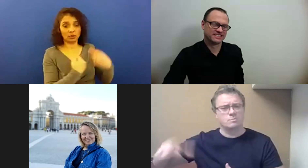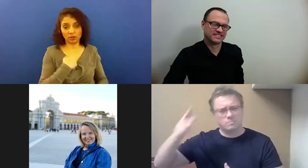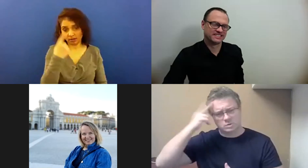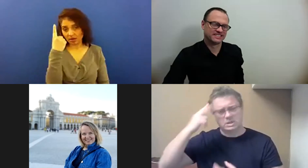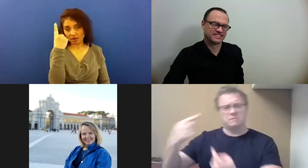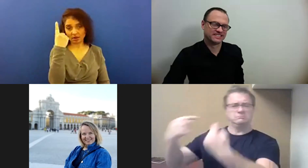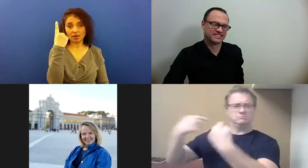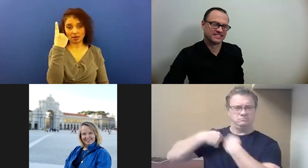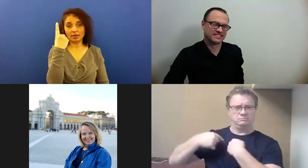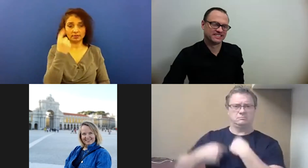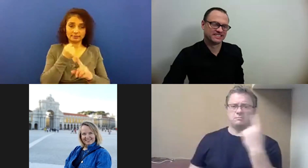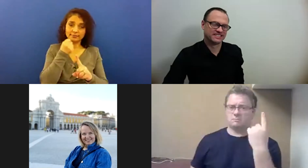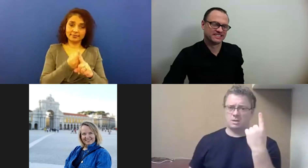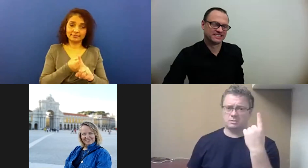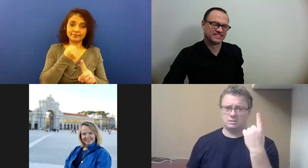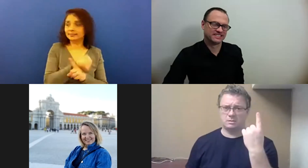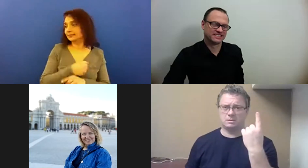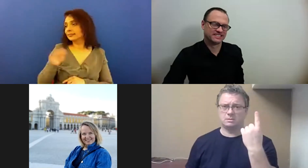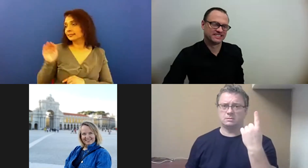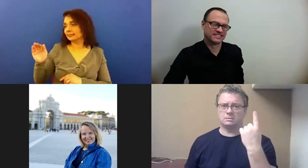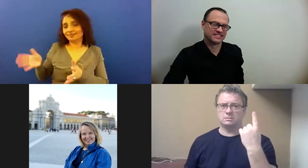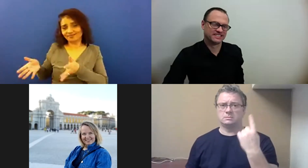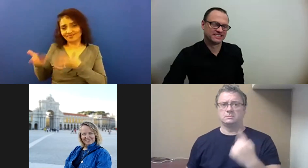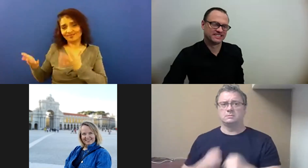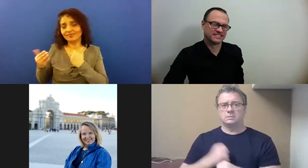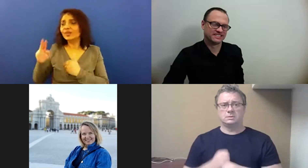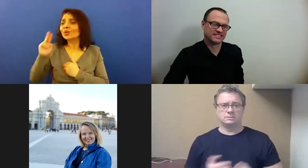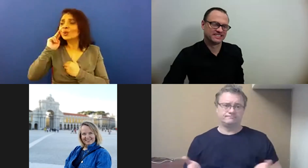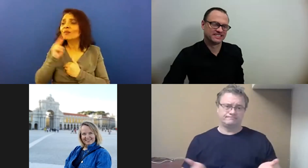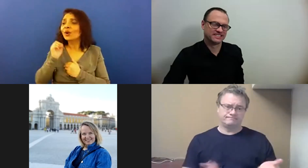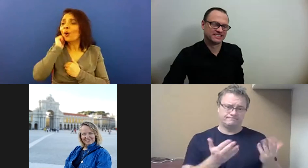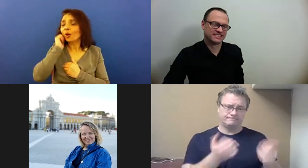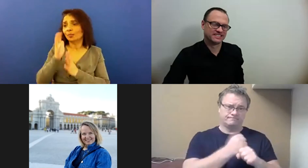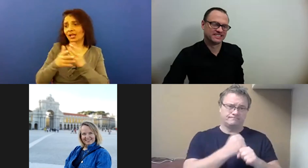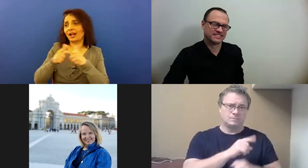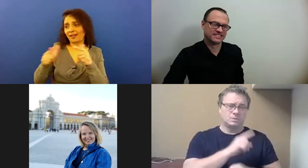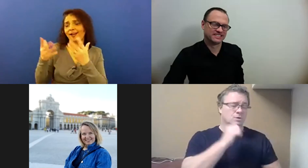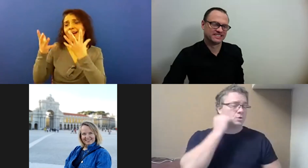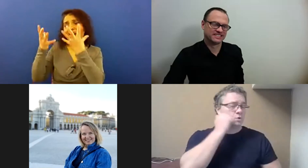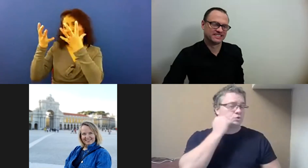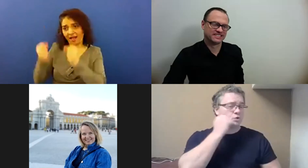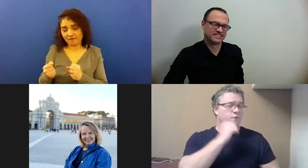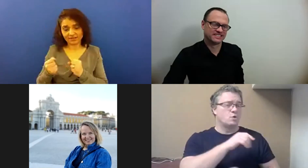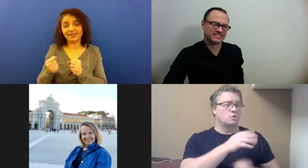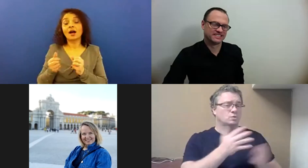Some also are connected on a European level. So they both help me. Both networks